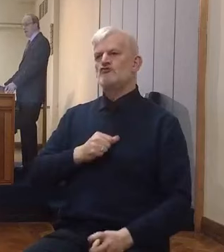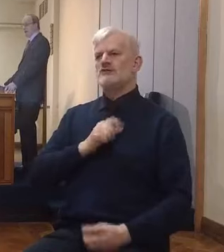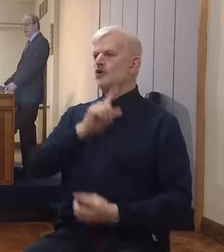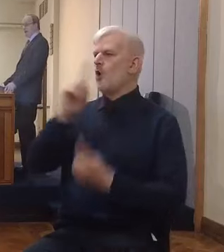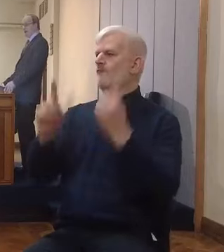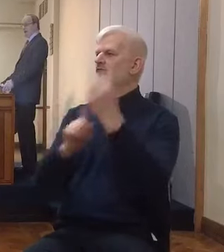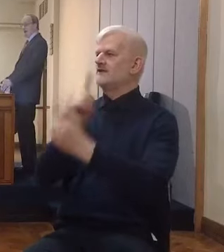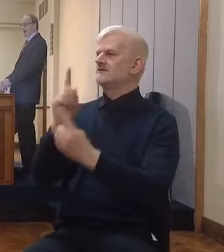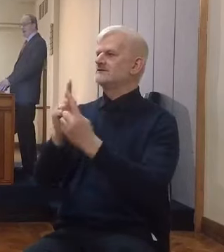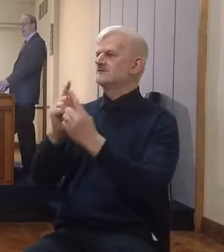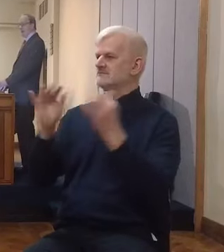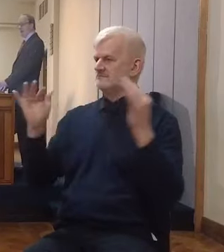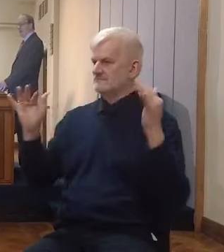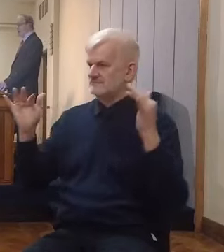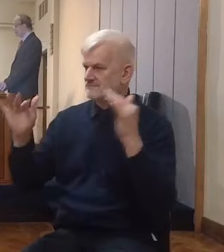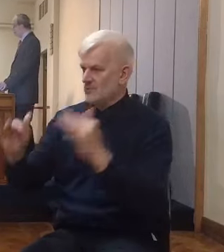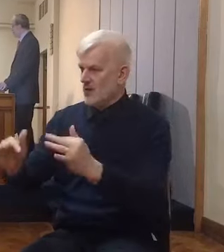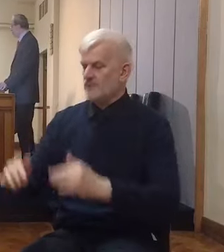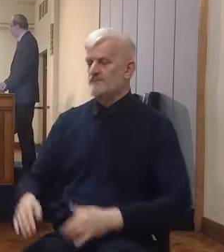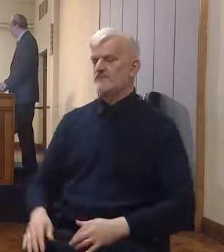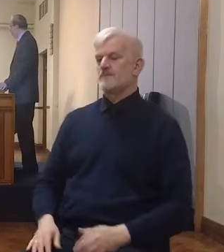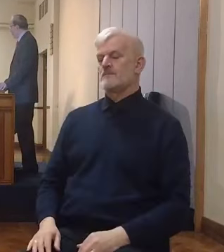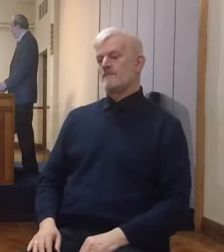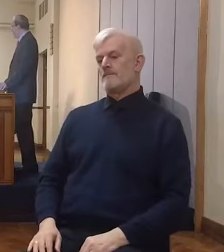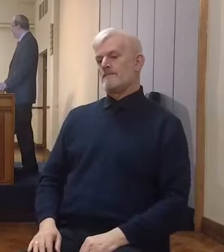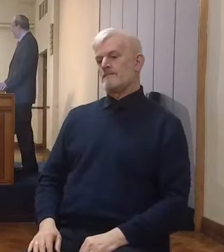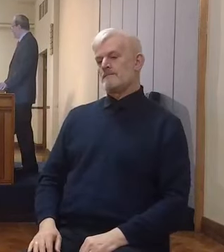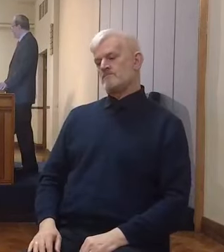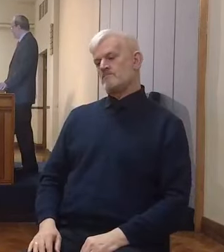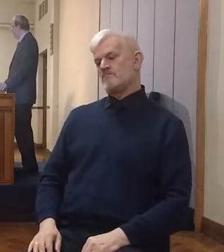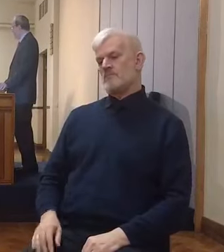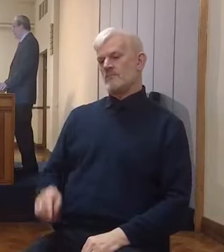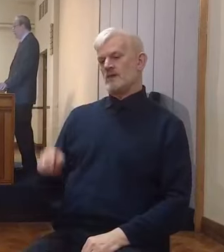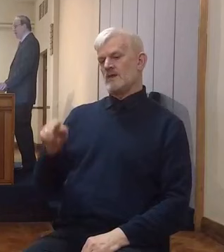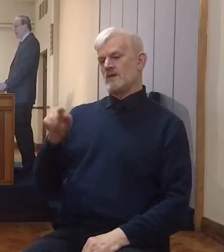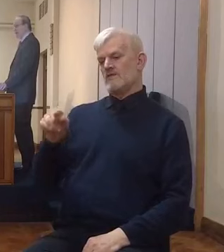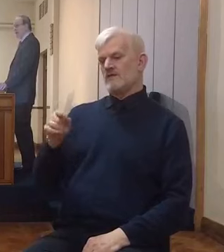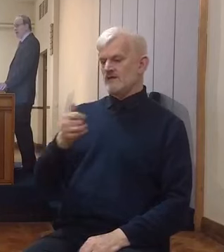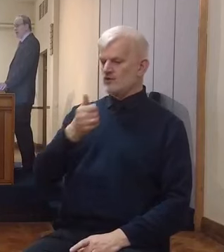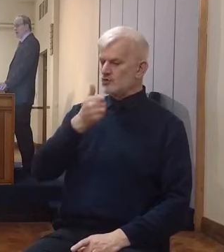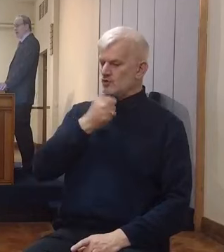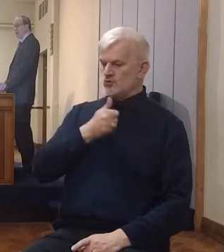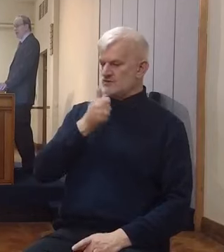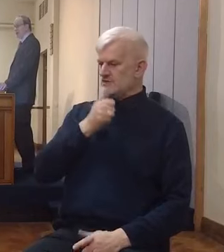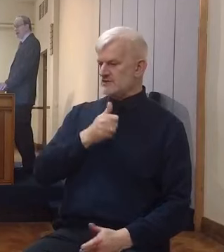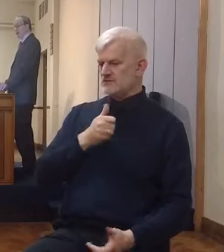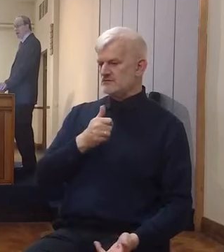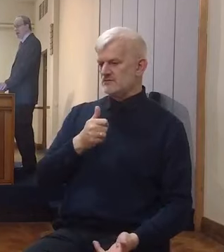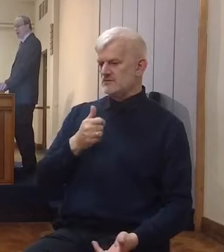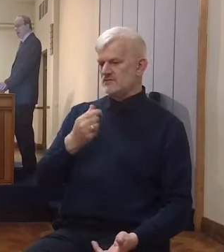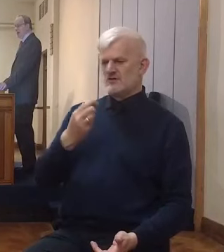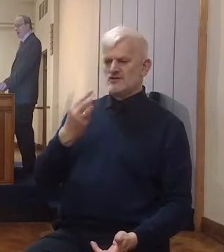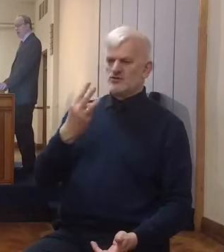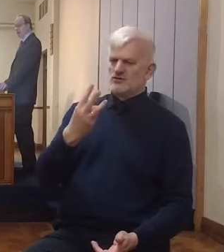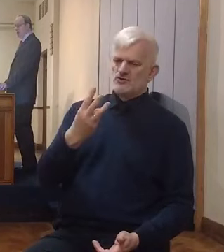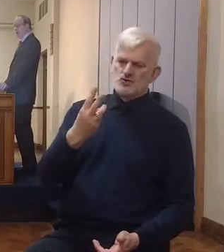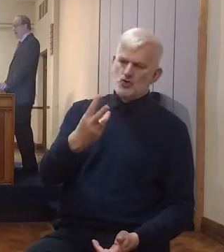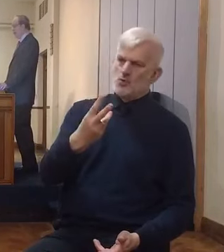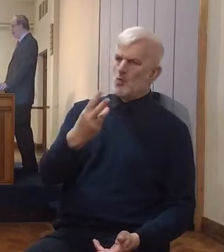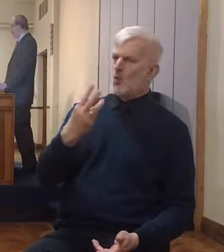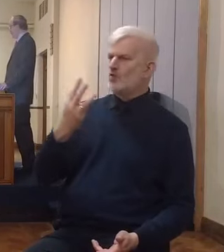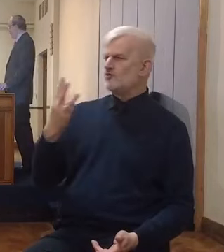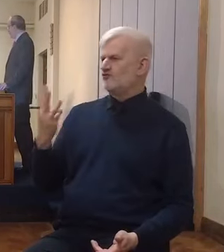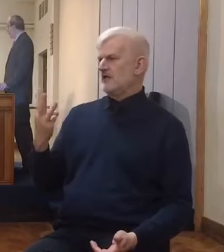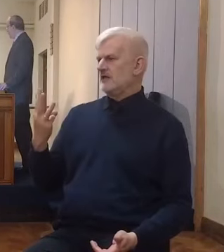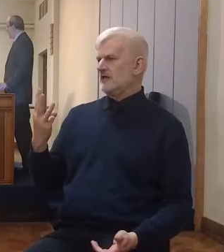conference had the use of two or three very large churches in the resort